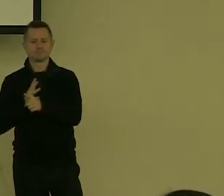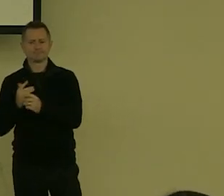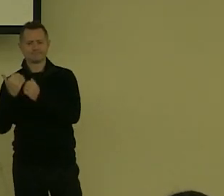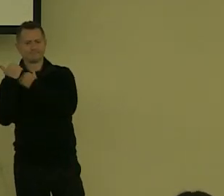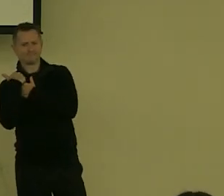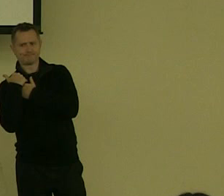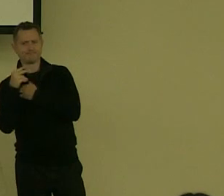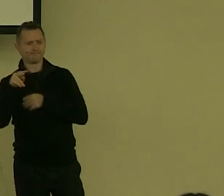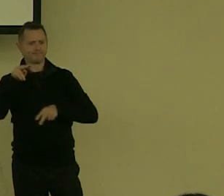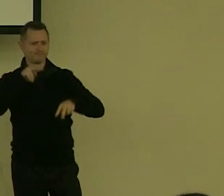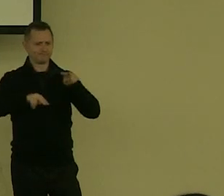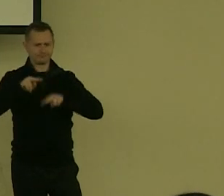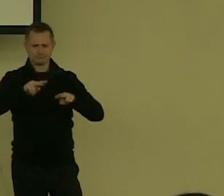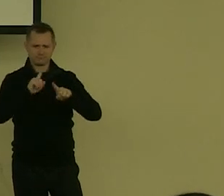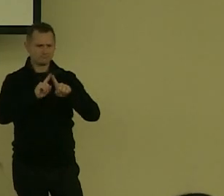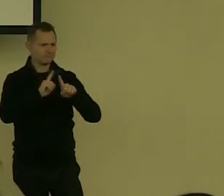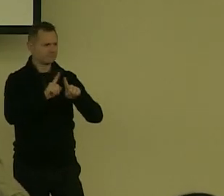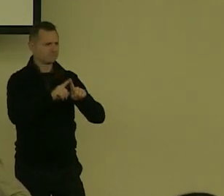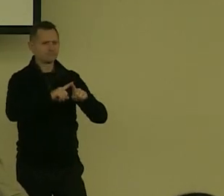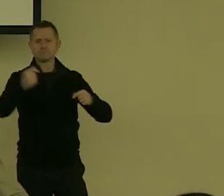of different contributors.